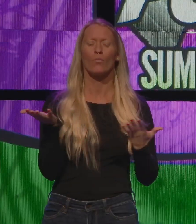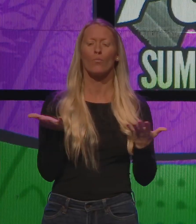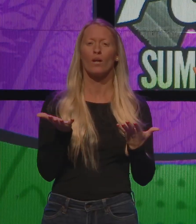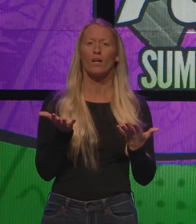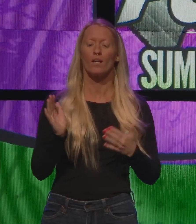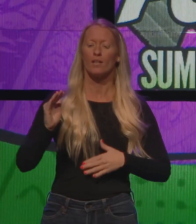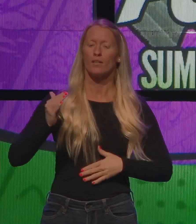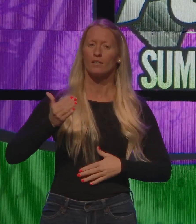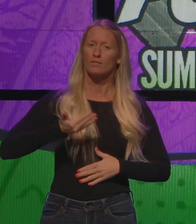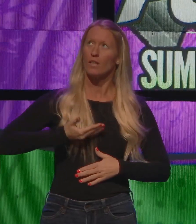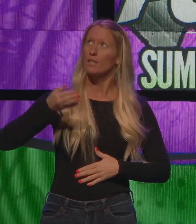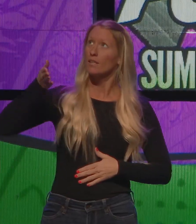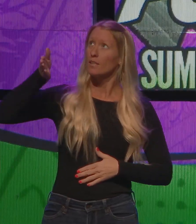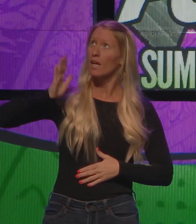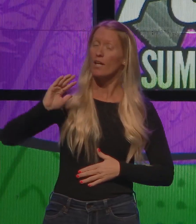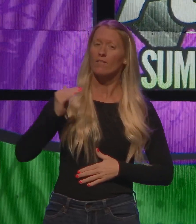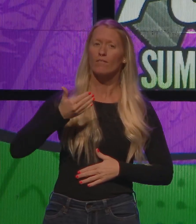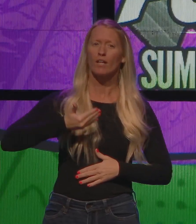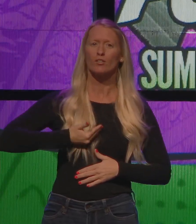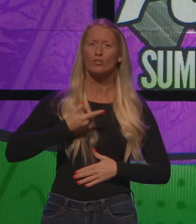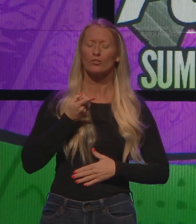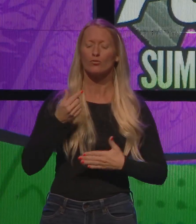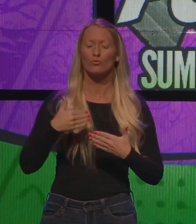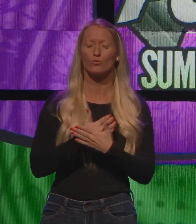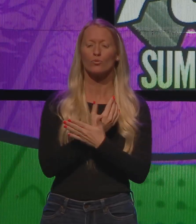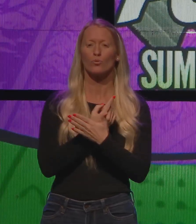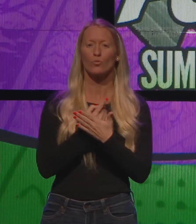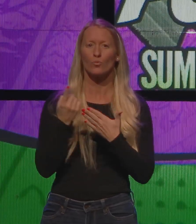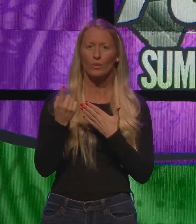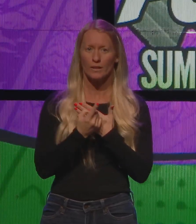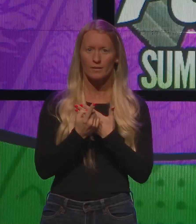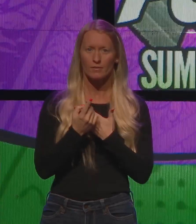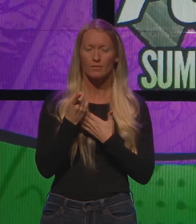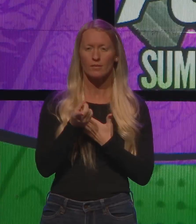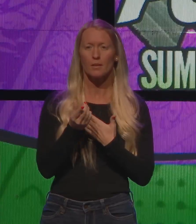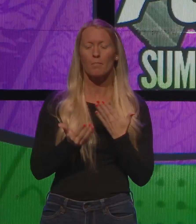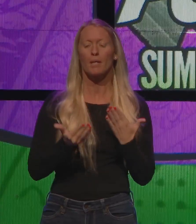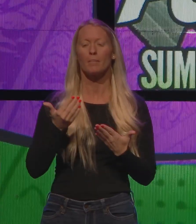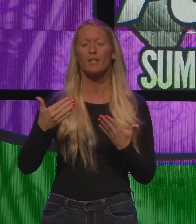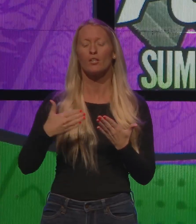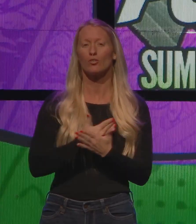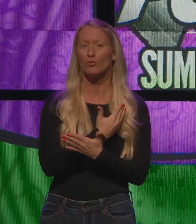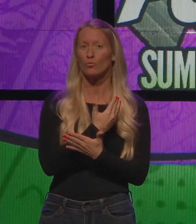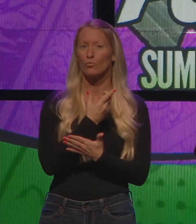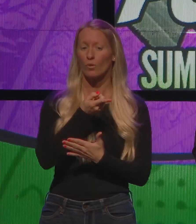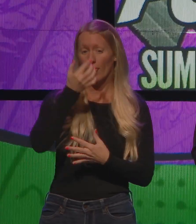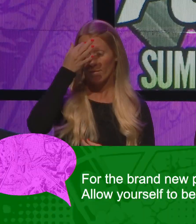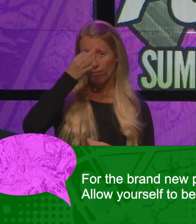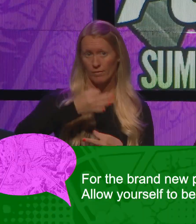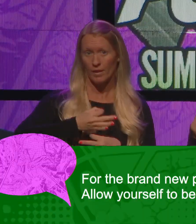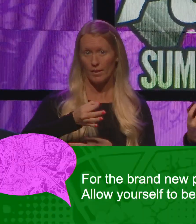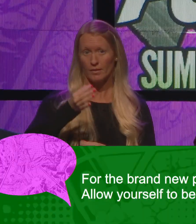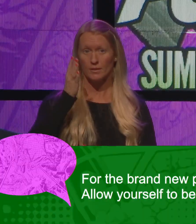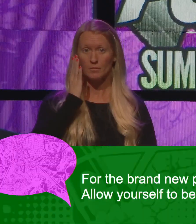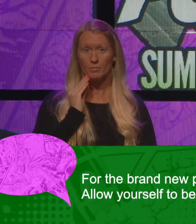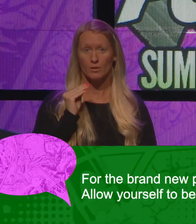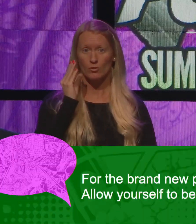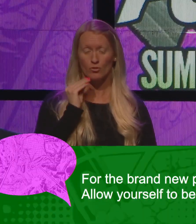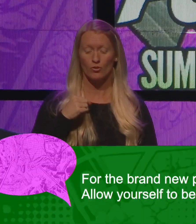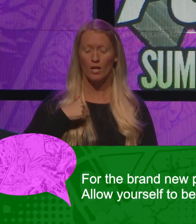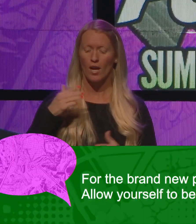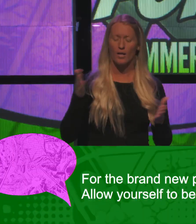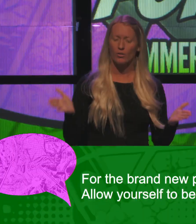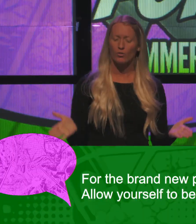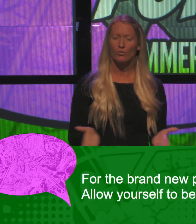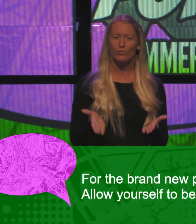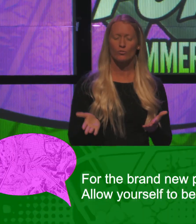we're going into a new week? Maybe you're a new person. Maybe this faith experience is new for you. I encourage you to sit with this idea